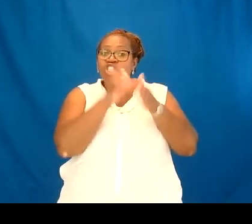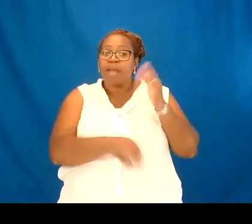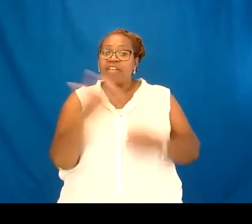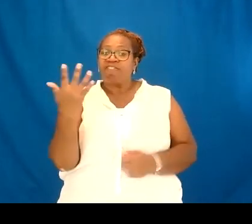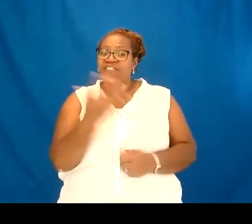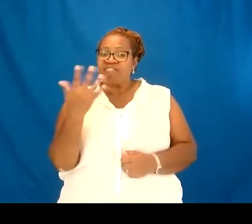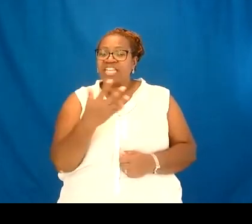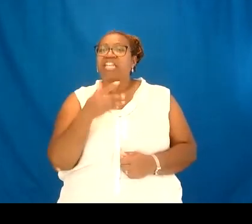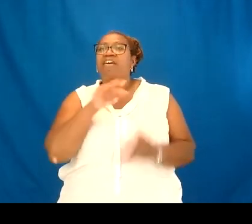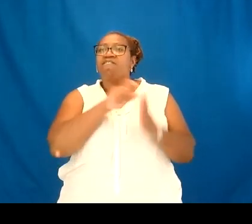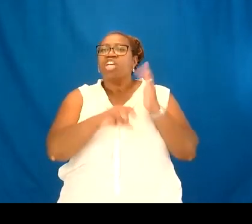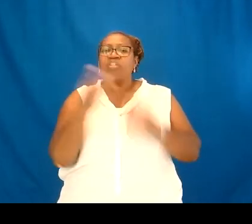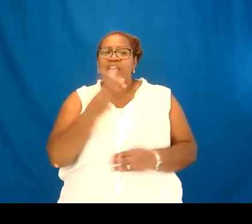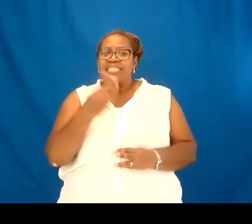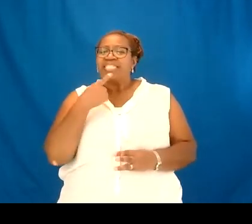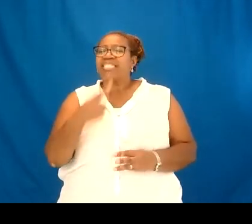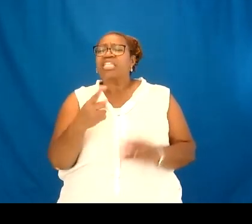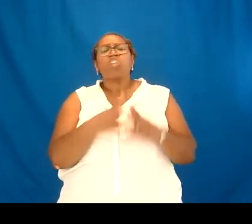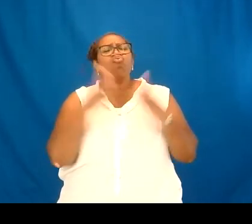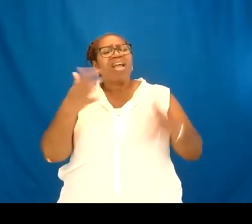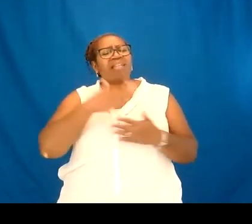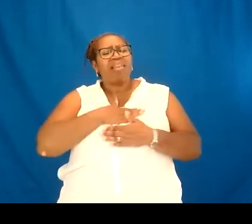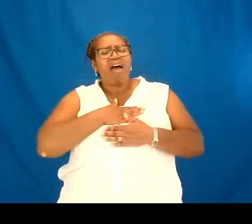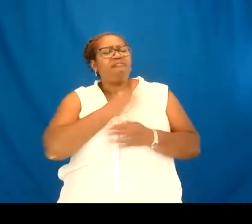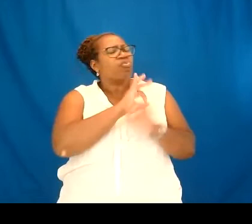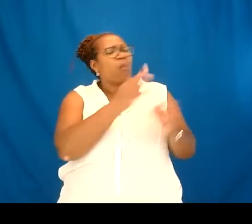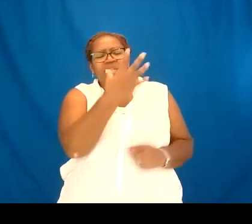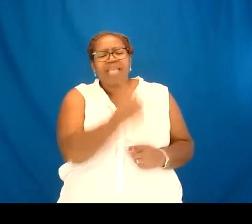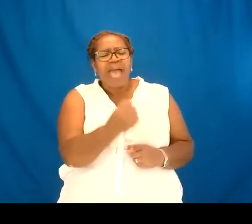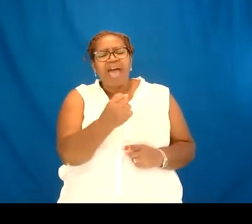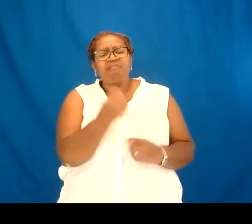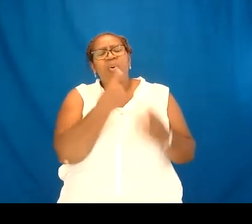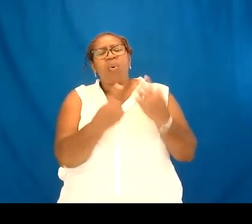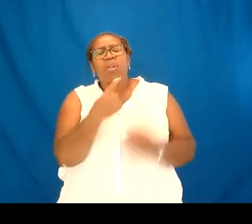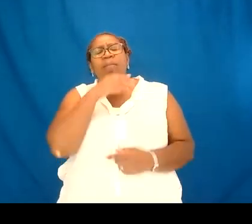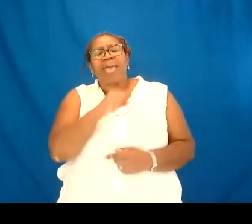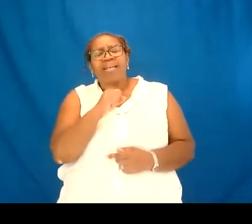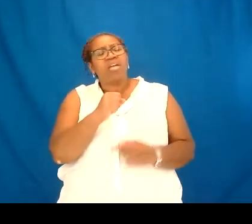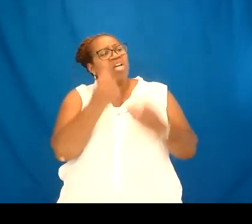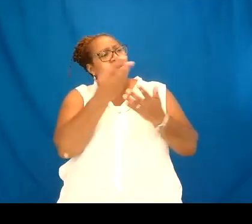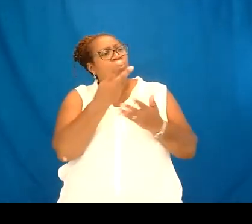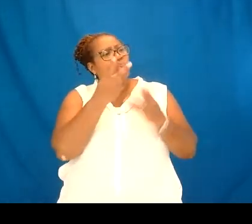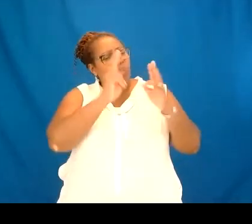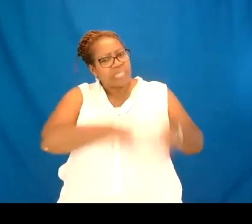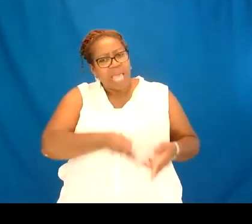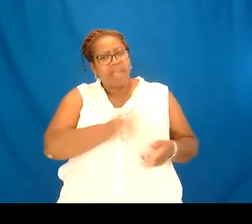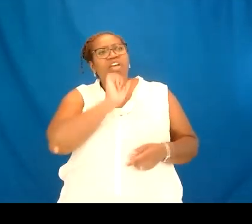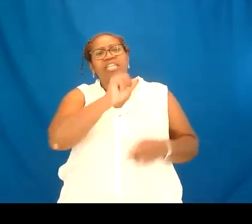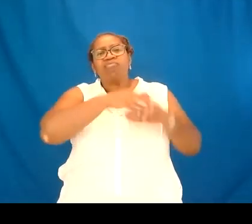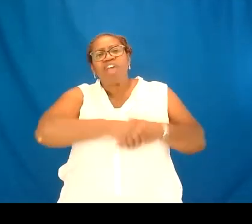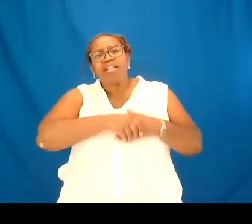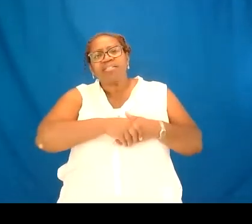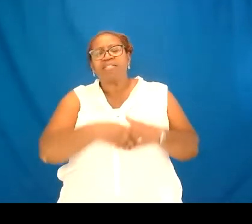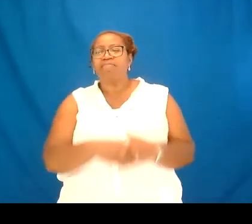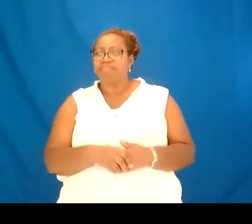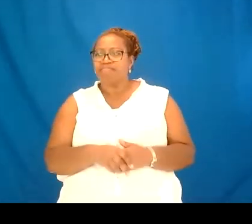for his friends." And this is what Peter, me, and several of us here have responded to. We've responded